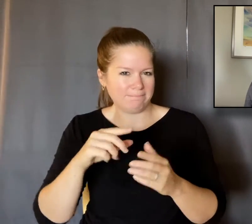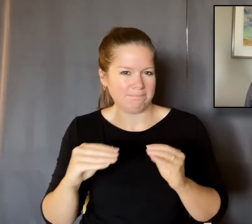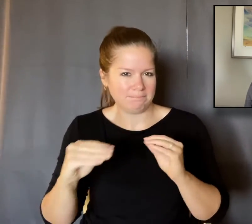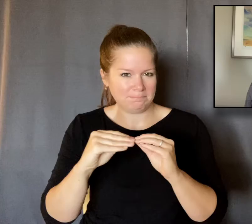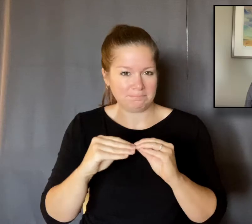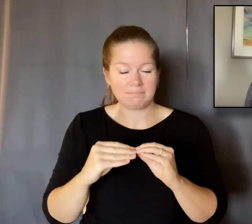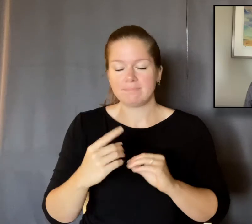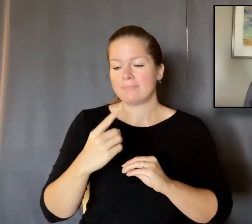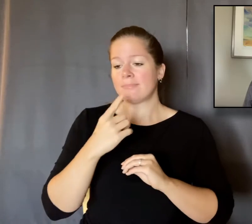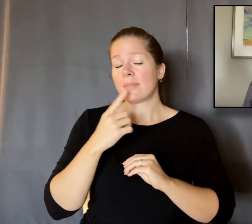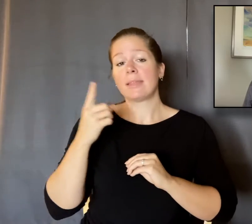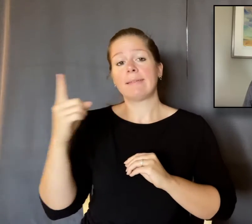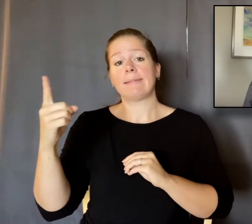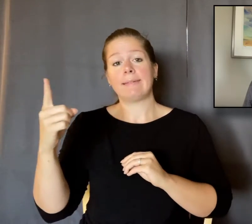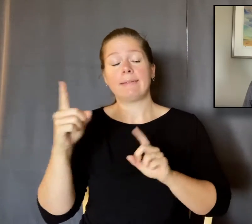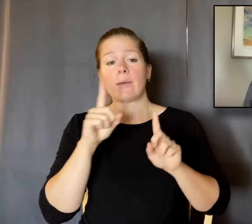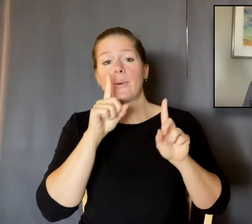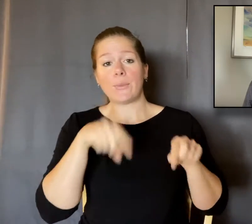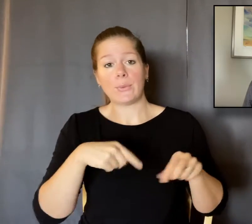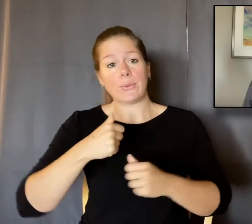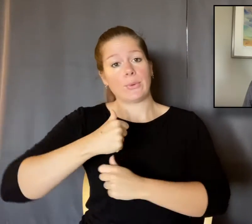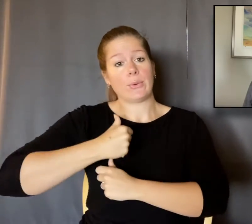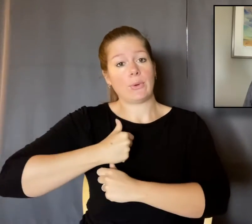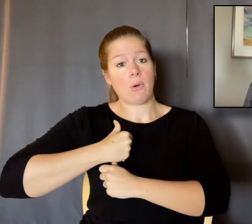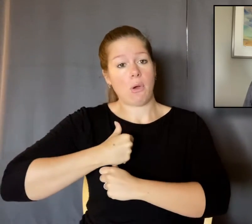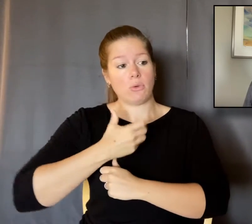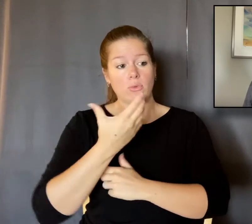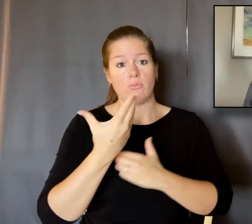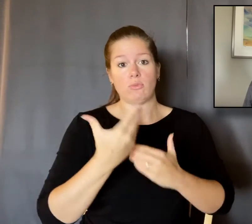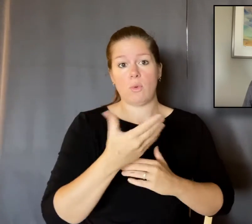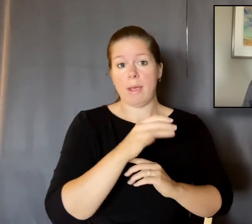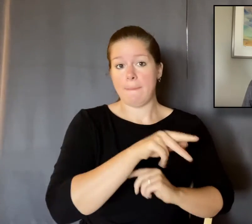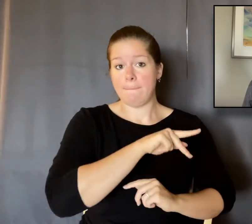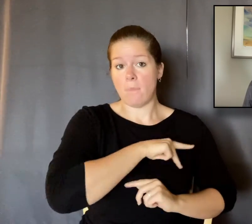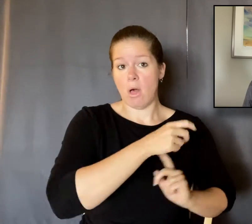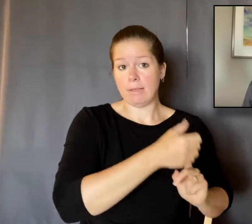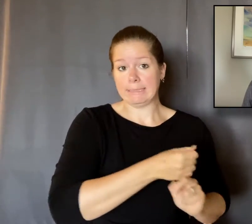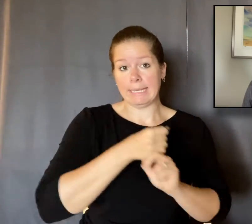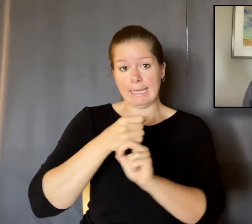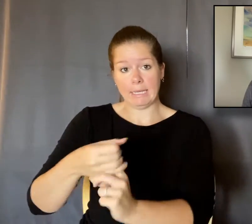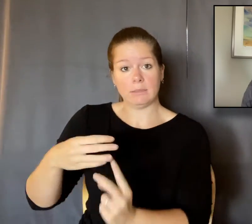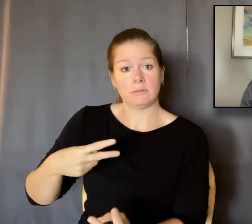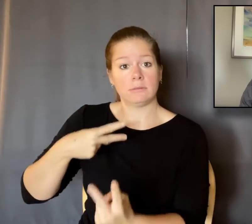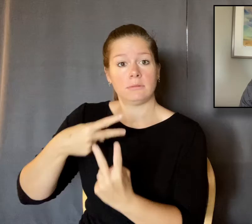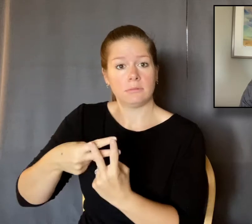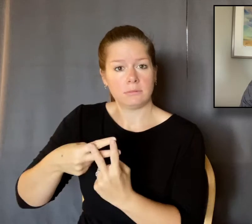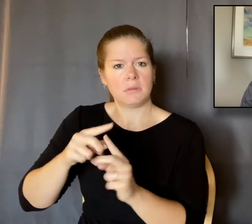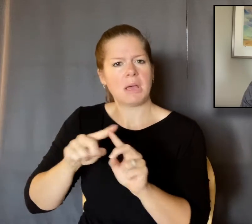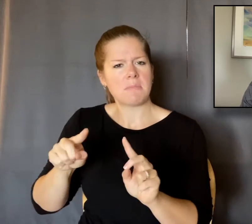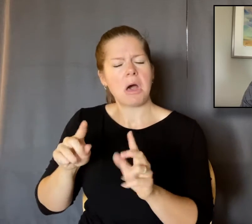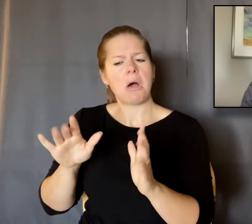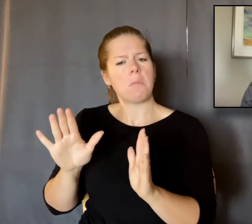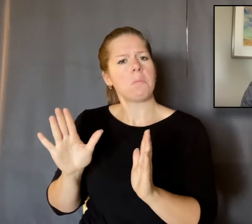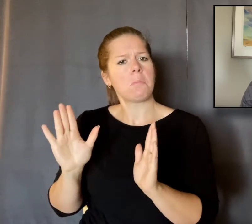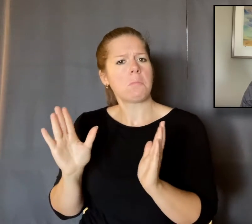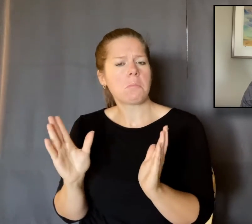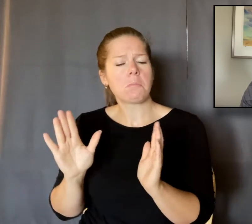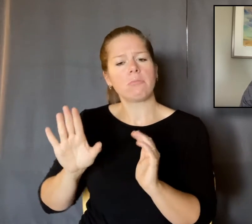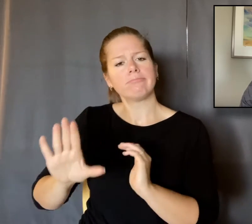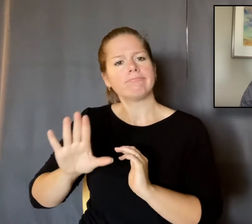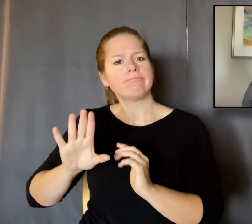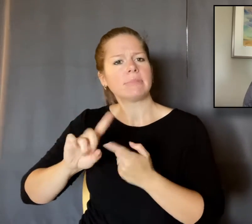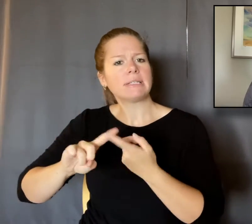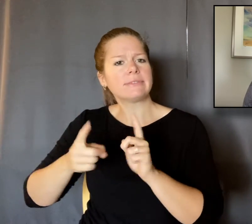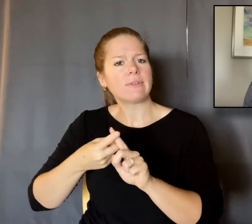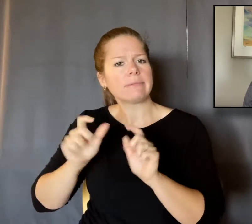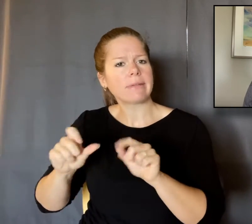the centurion that he should be kept in custody, but have some liberty, and that none of his friends should be prevented from attending to his needs. In verse 23,